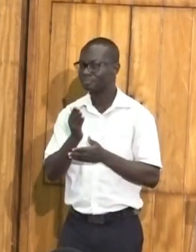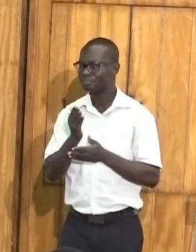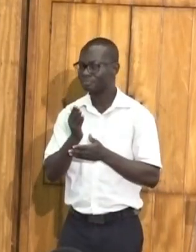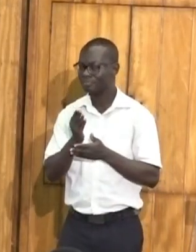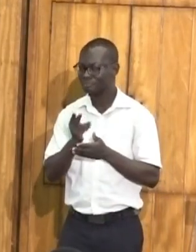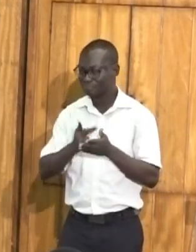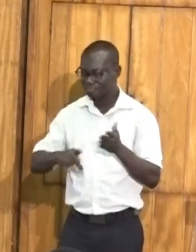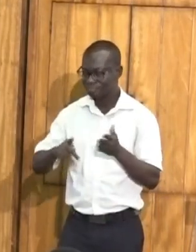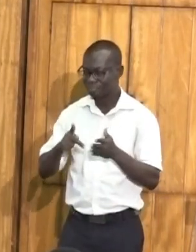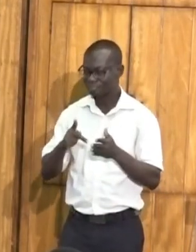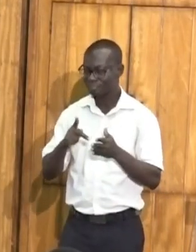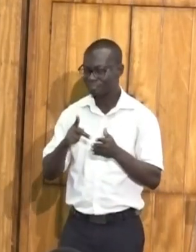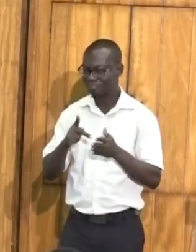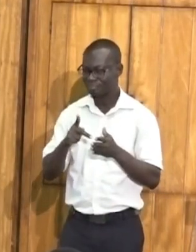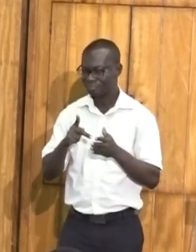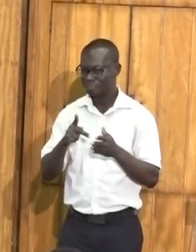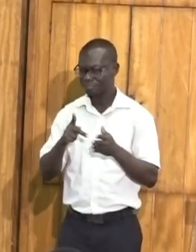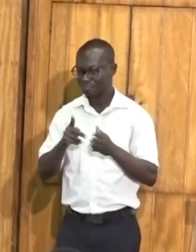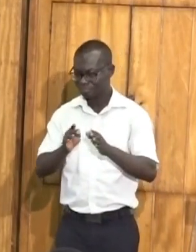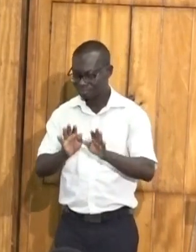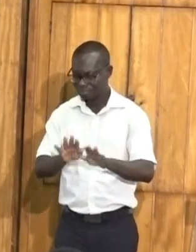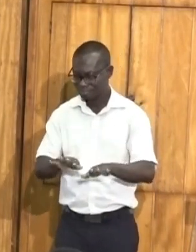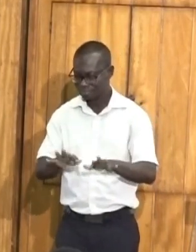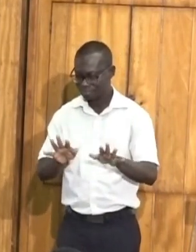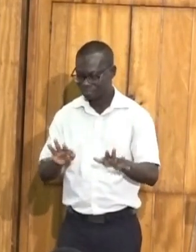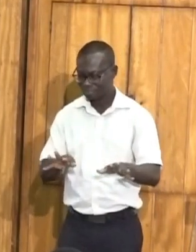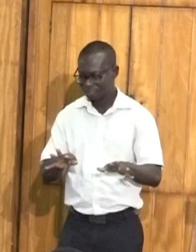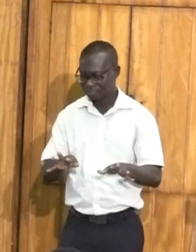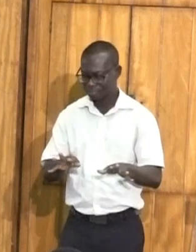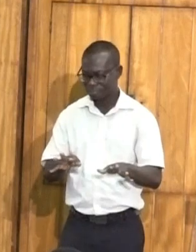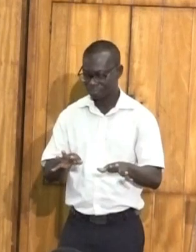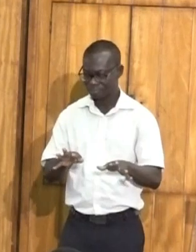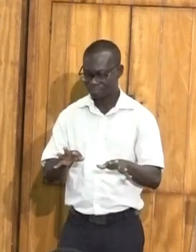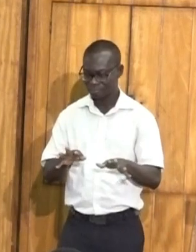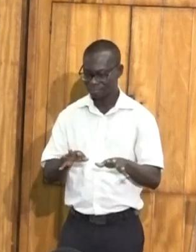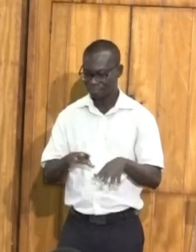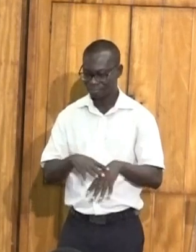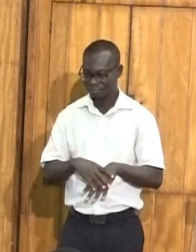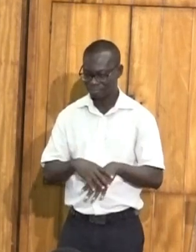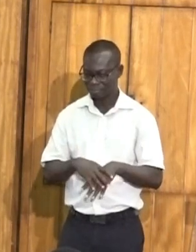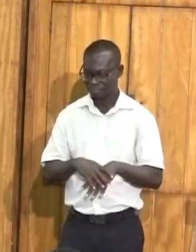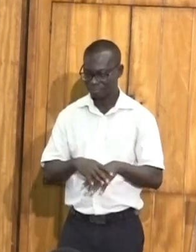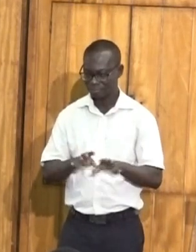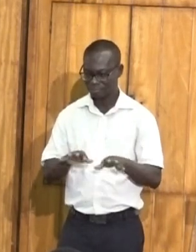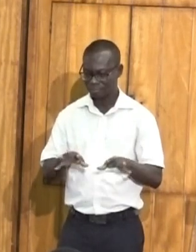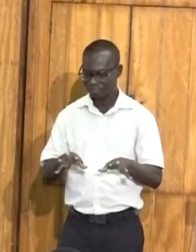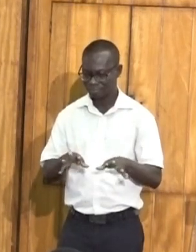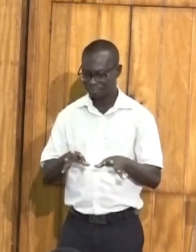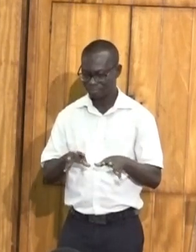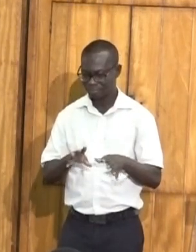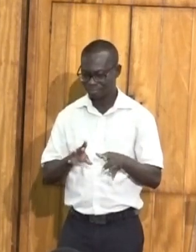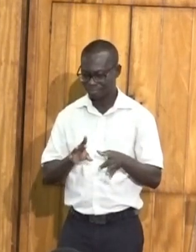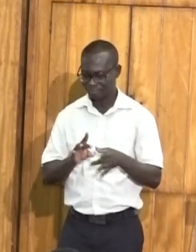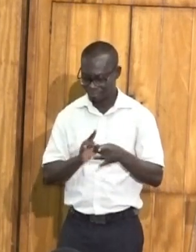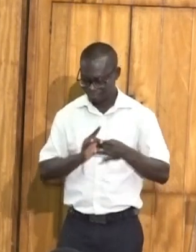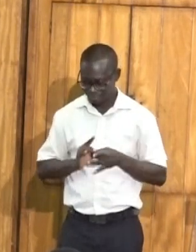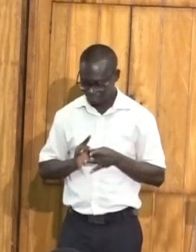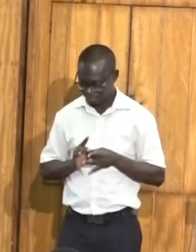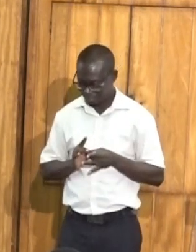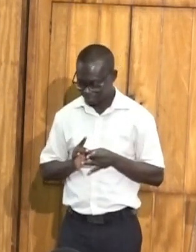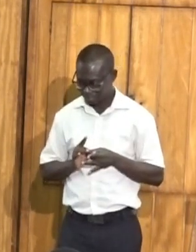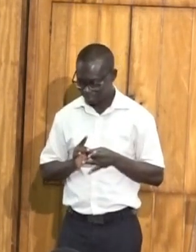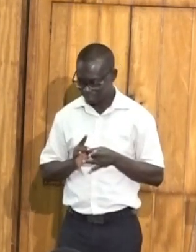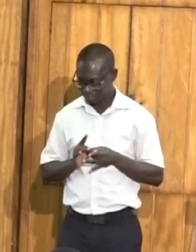in summary is a child who was not suppressing, but also had a CD4 below 200, a typical case